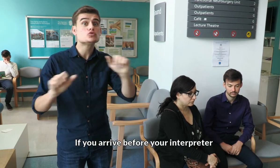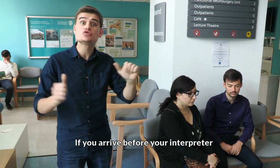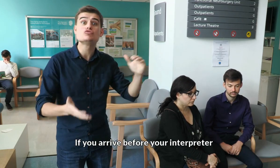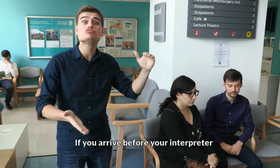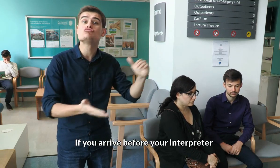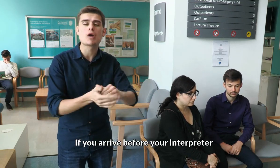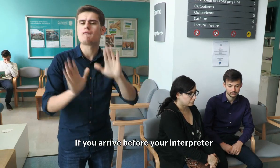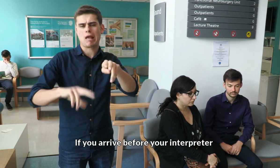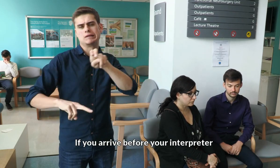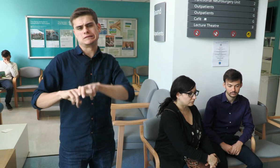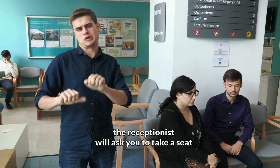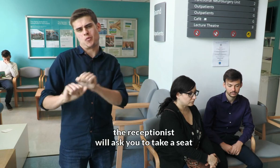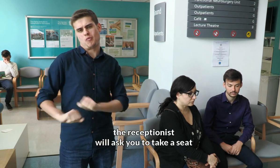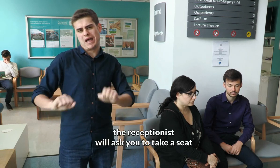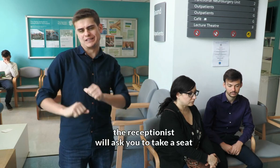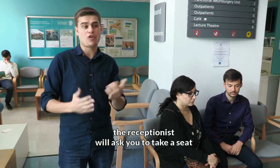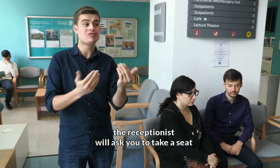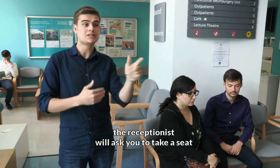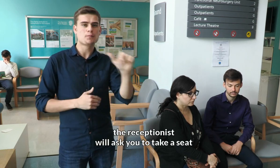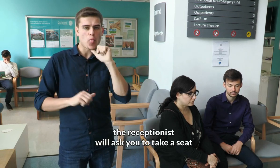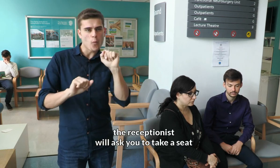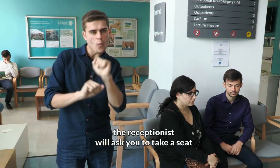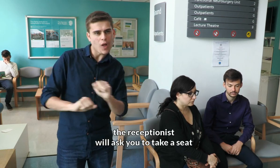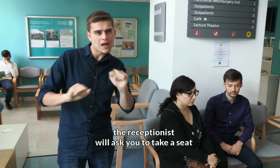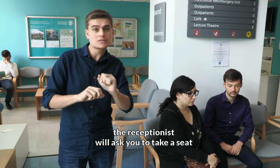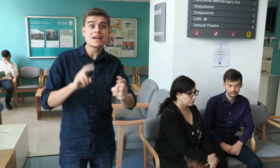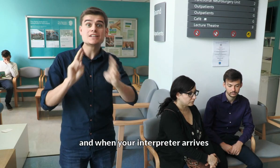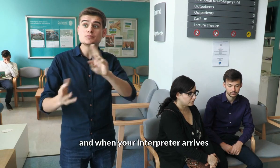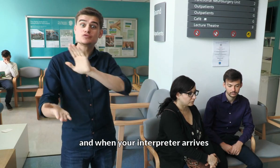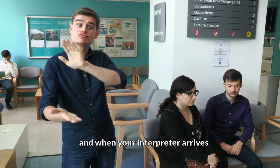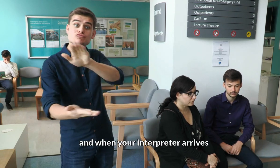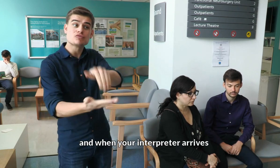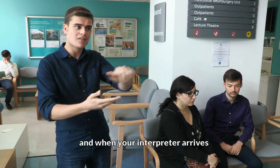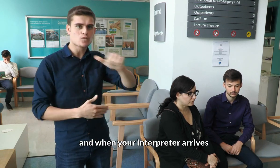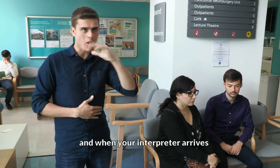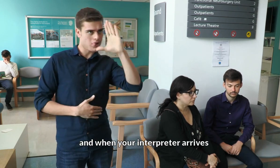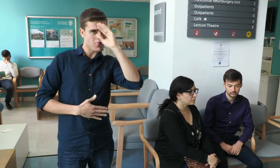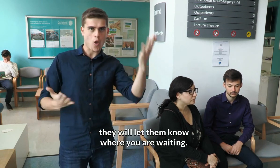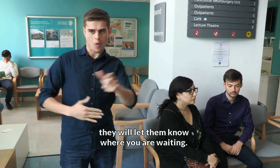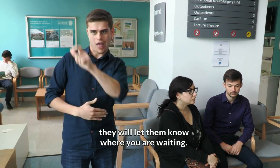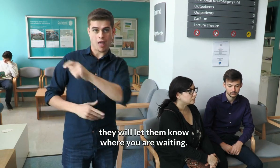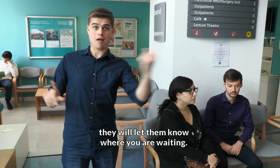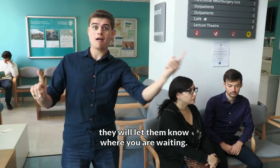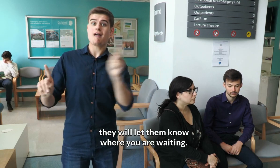arrive before your interpreter, the receptionist will ask you to take a seat, and when your interpreter arrives, they will let them know where you are